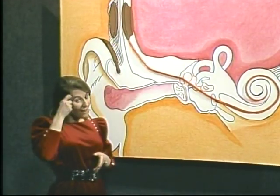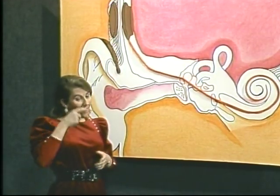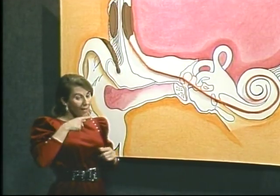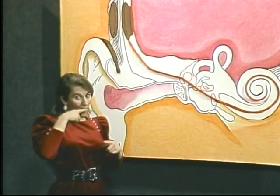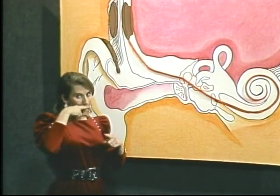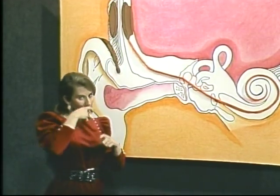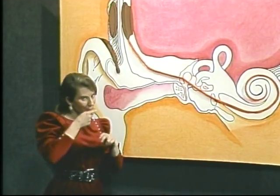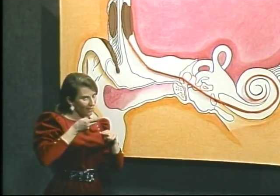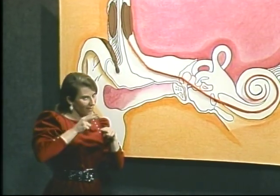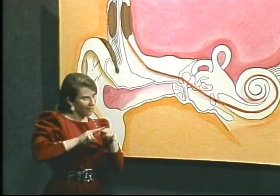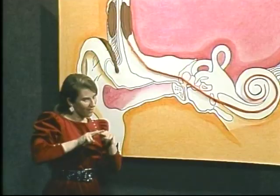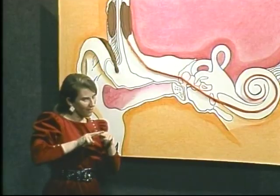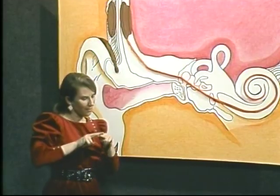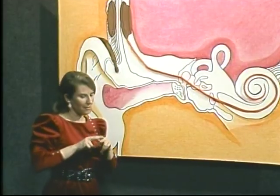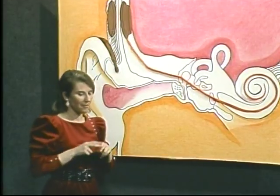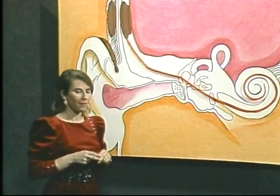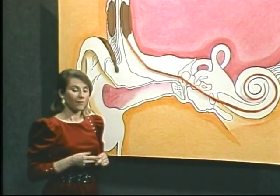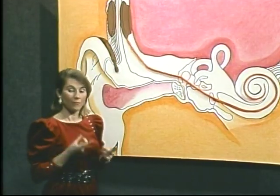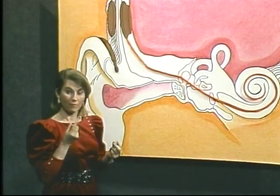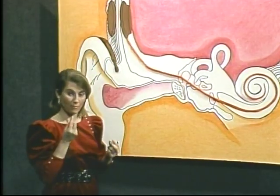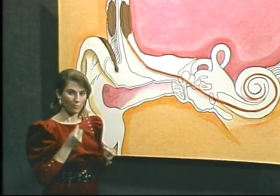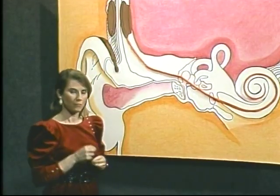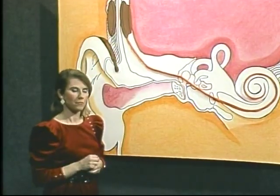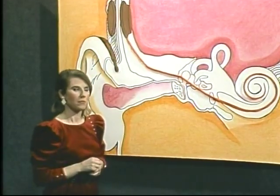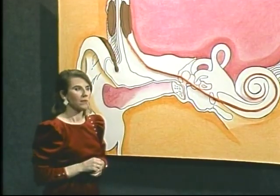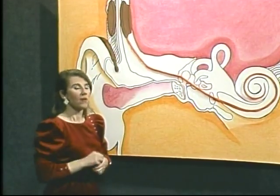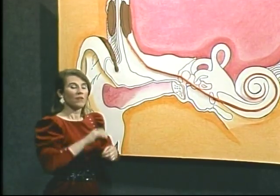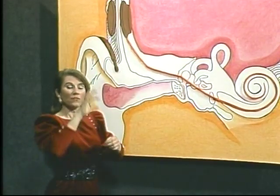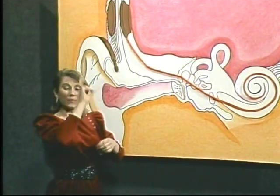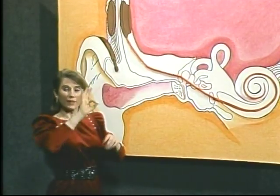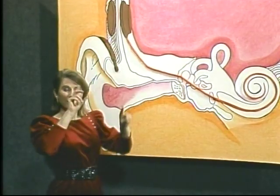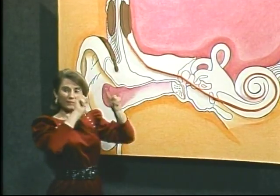This processor is more complicated than the single-channel processor.